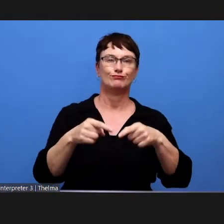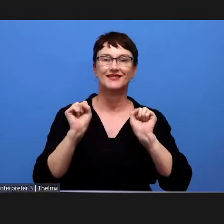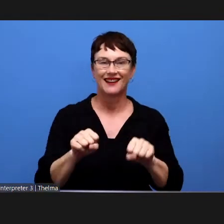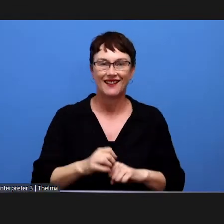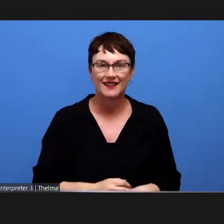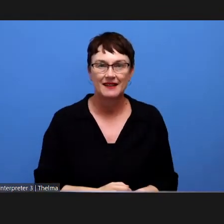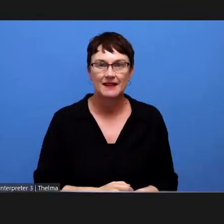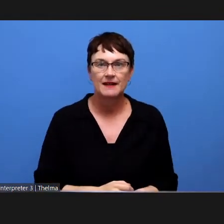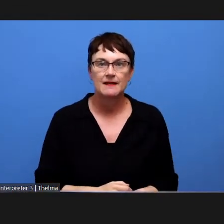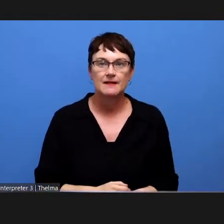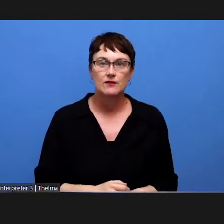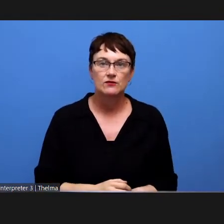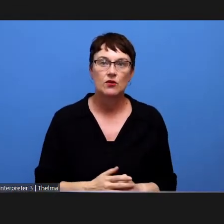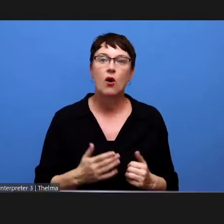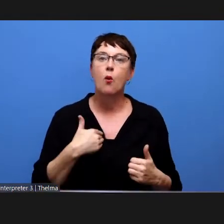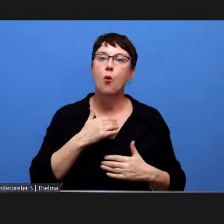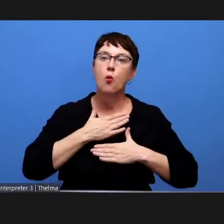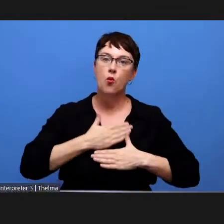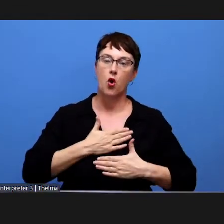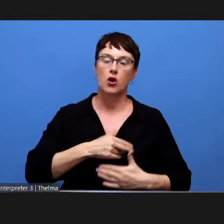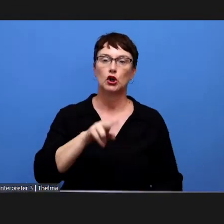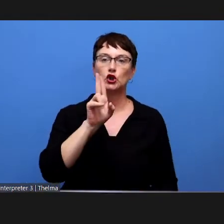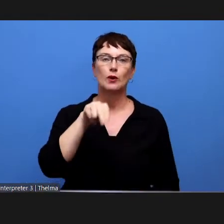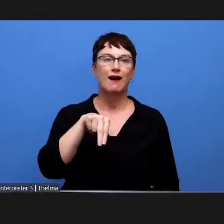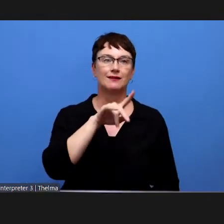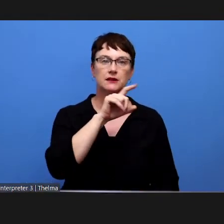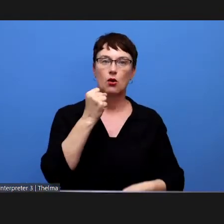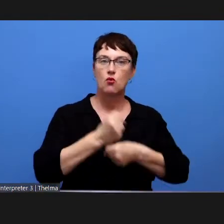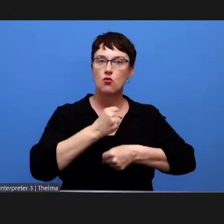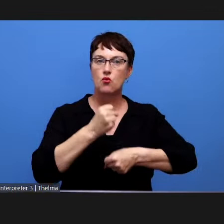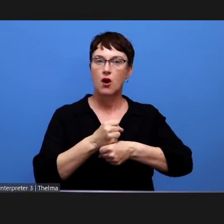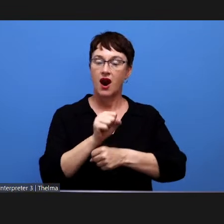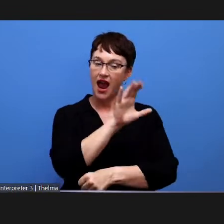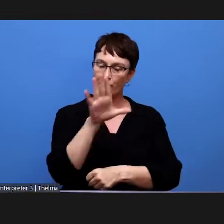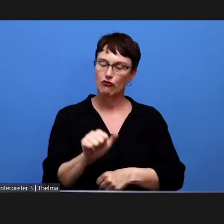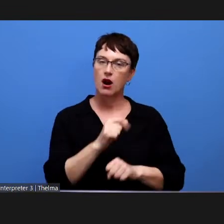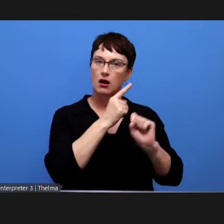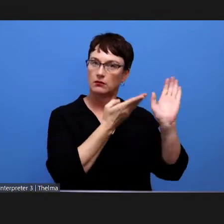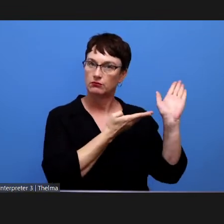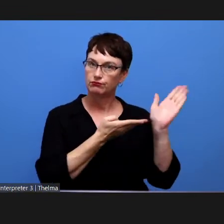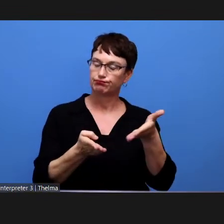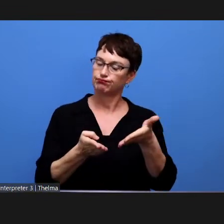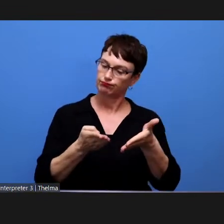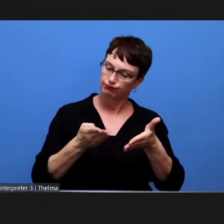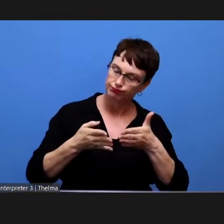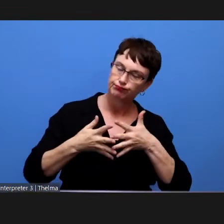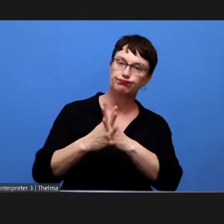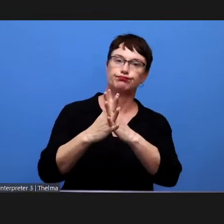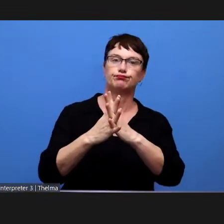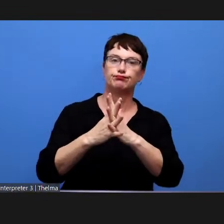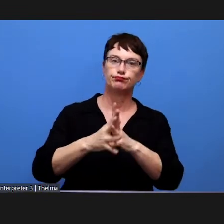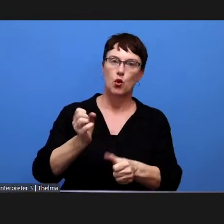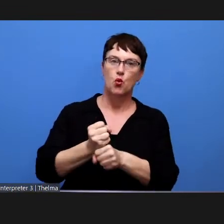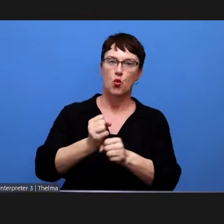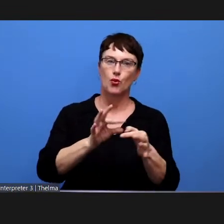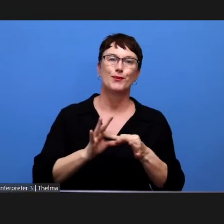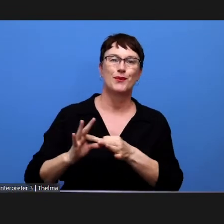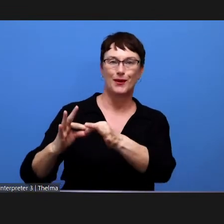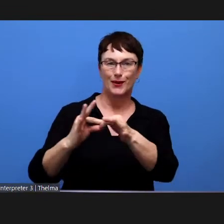raised, and similarly, delivering on promises and being able